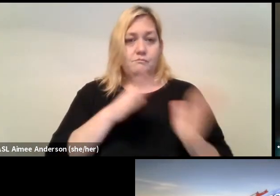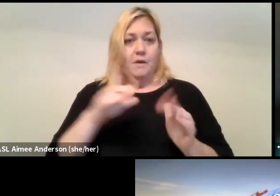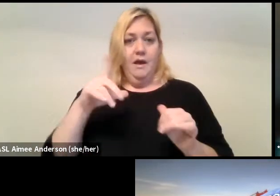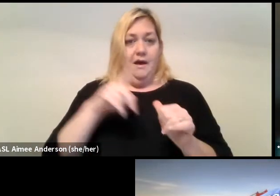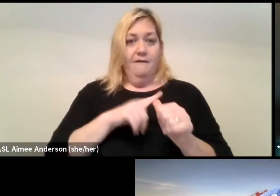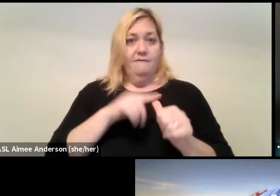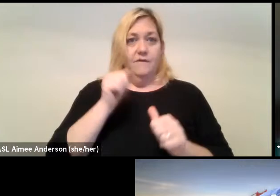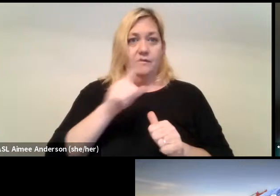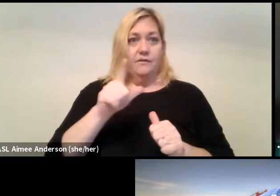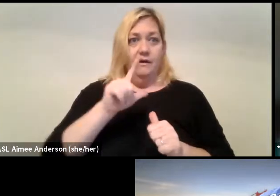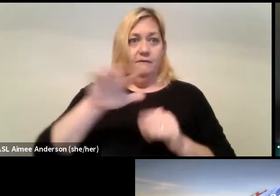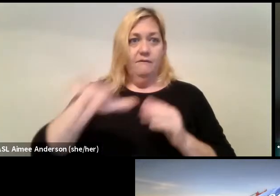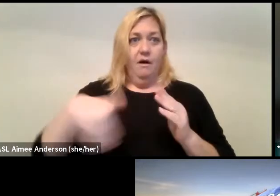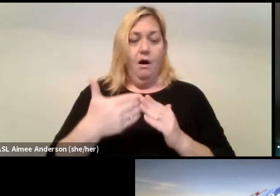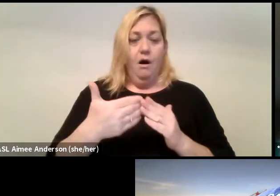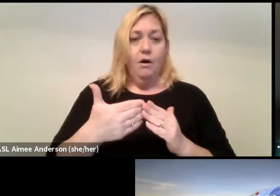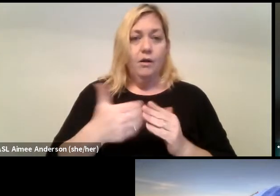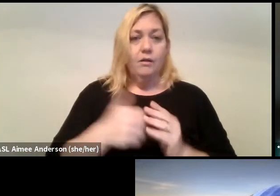first of all, on